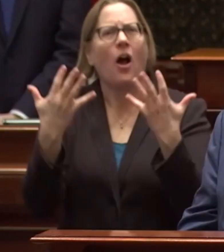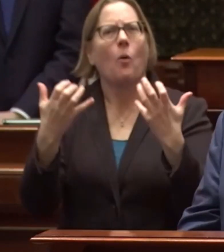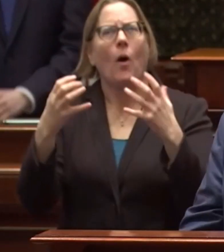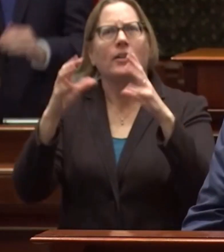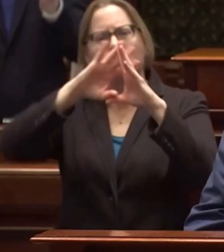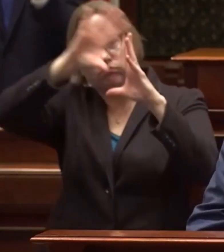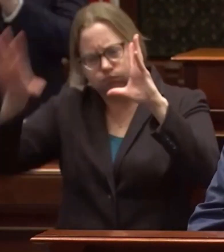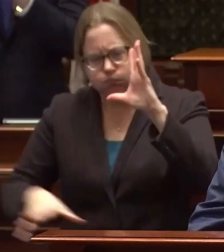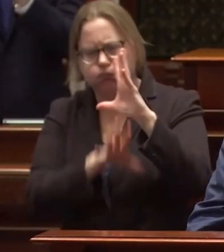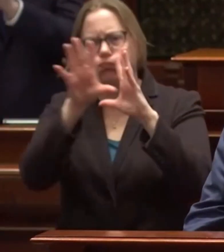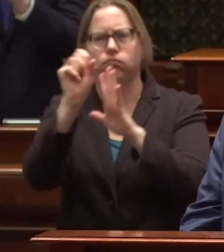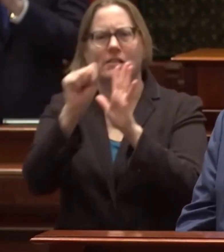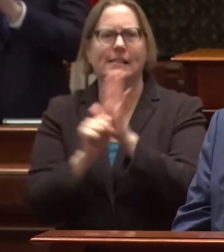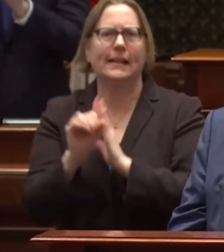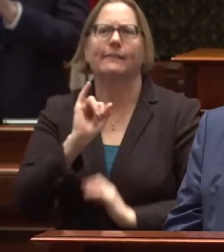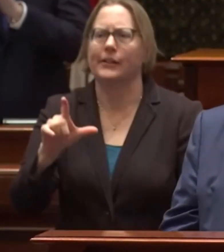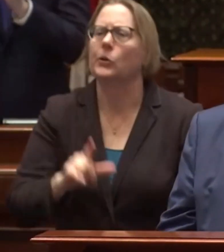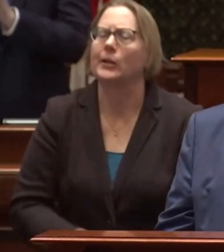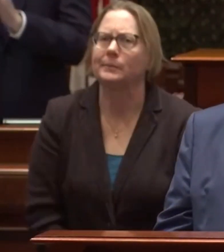Illinois.